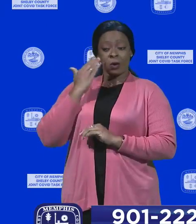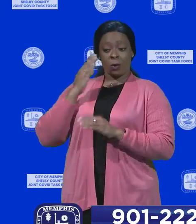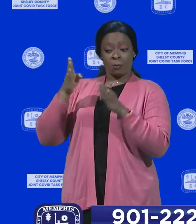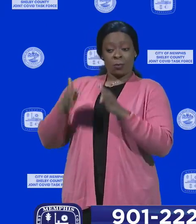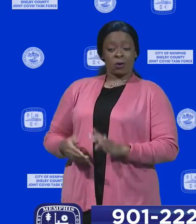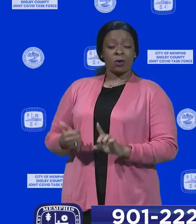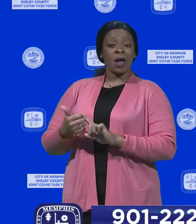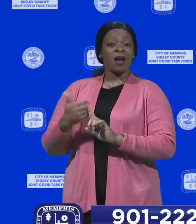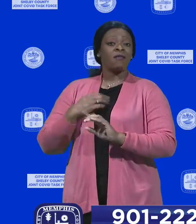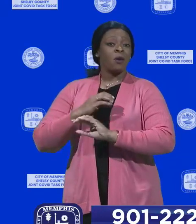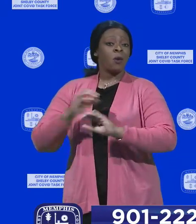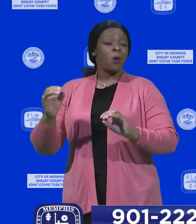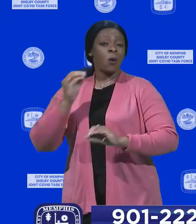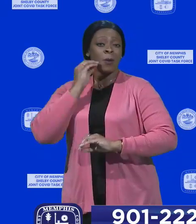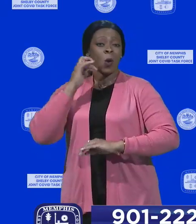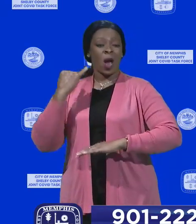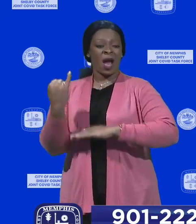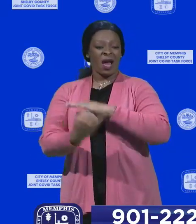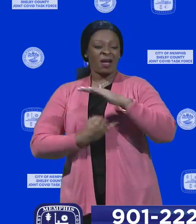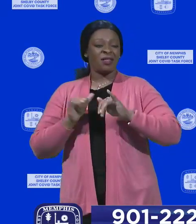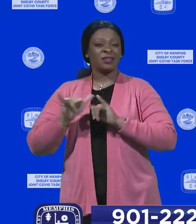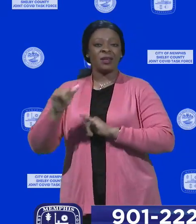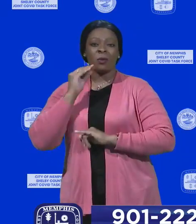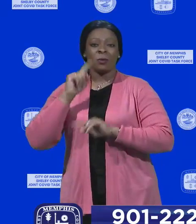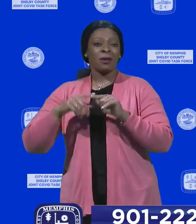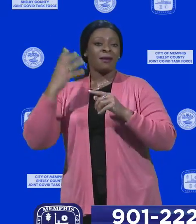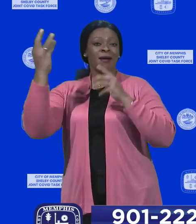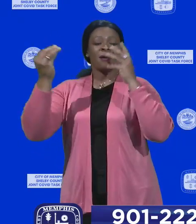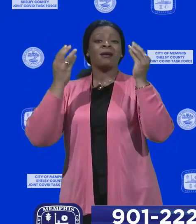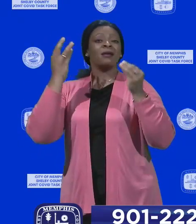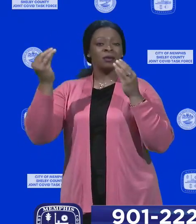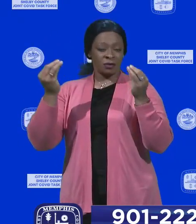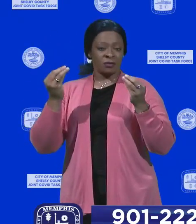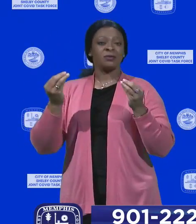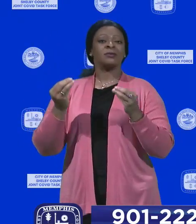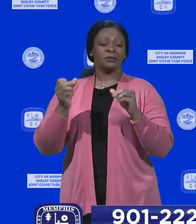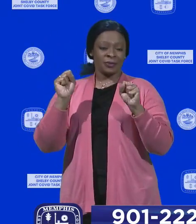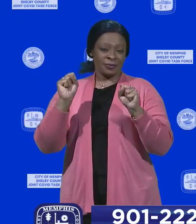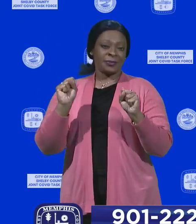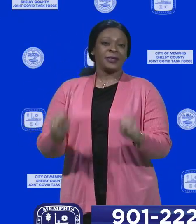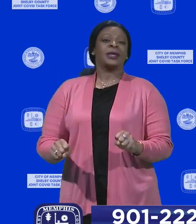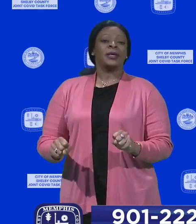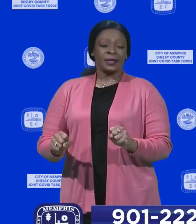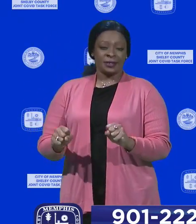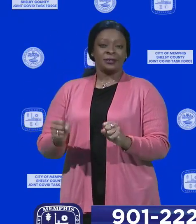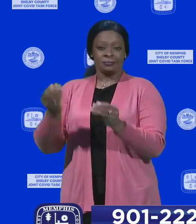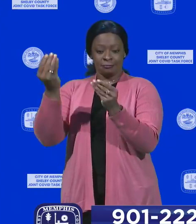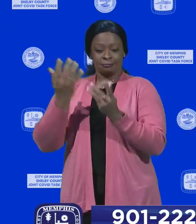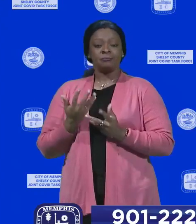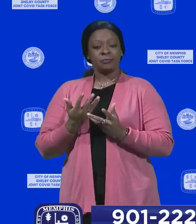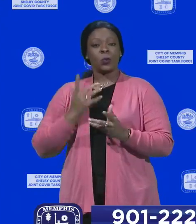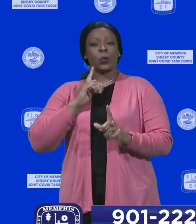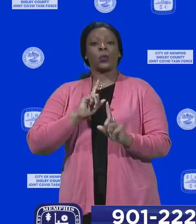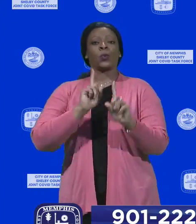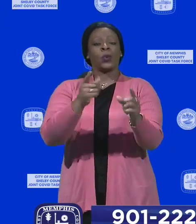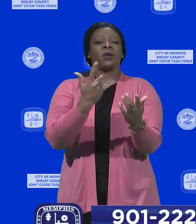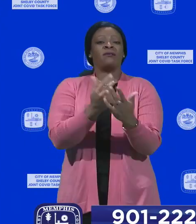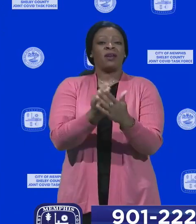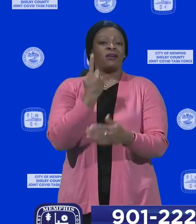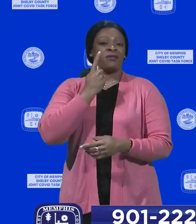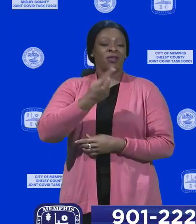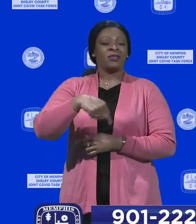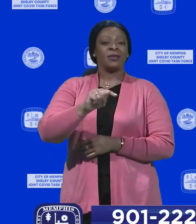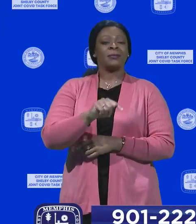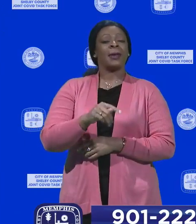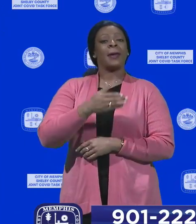who's homebound, but we've done more than 2,000 individuals that way. We have our best shot team going